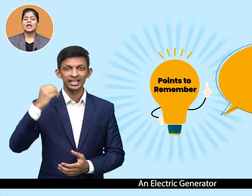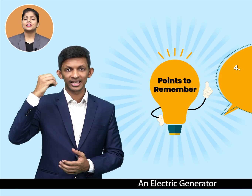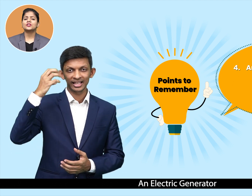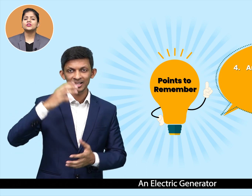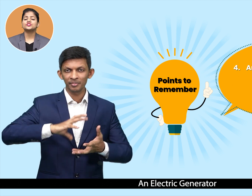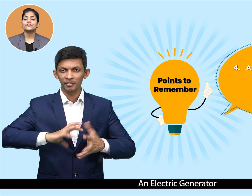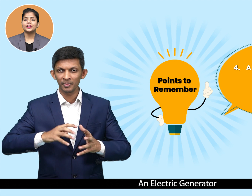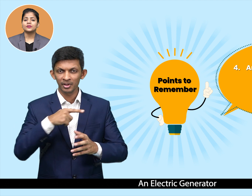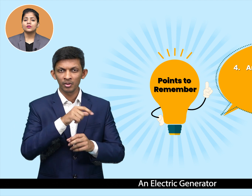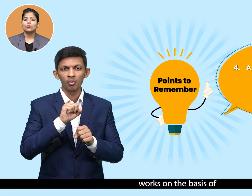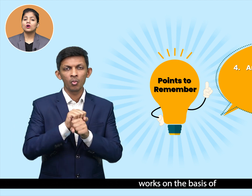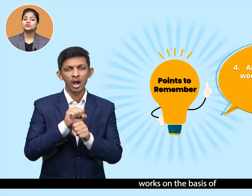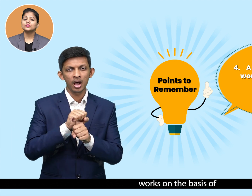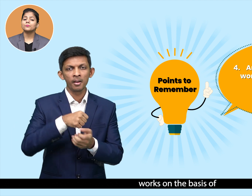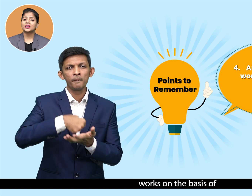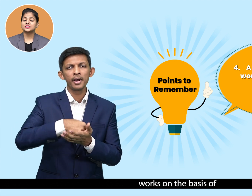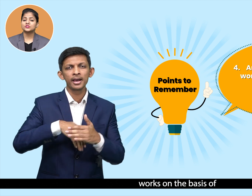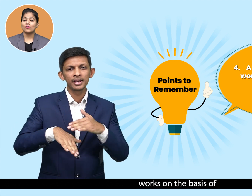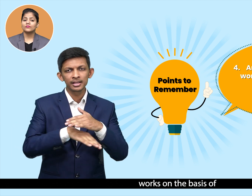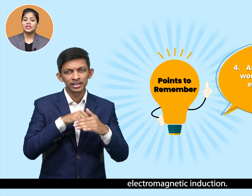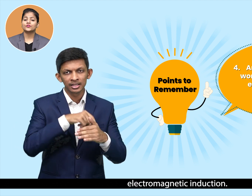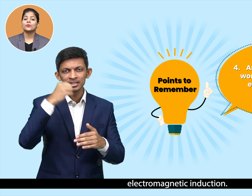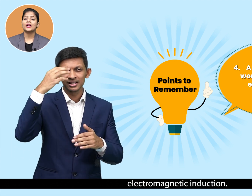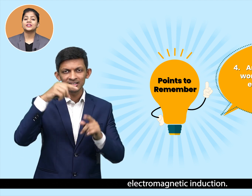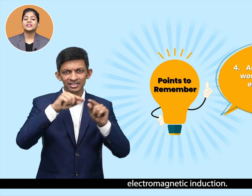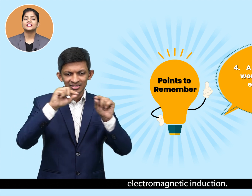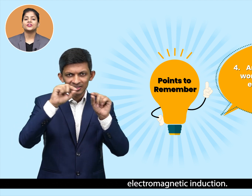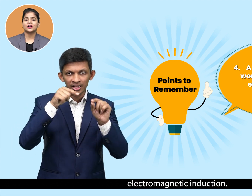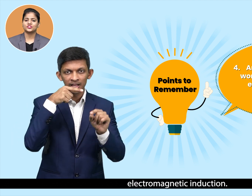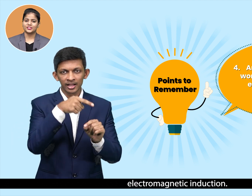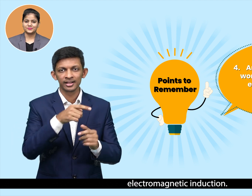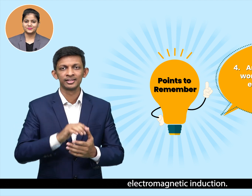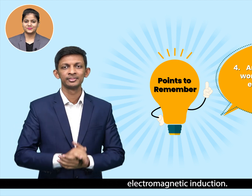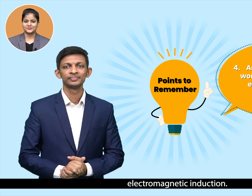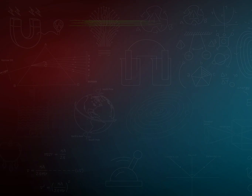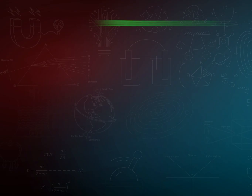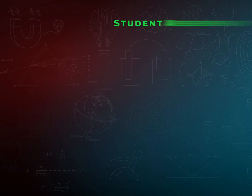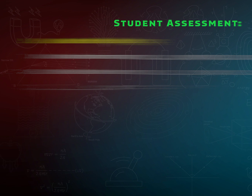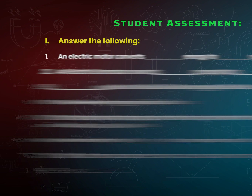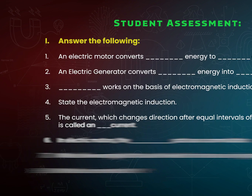An electric generator works on the basis of electromagnetic induction.